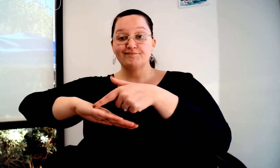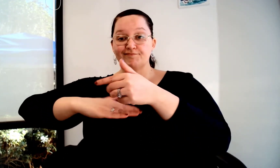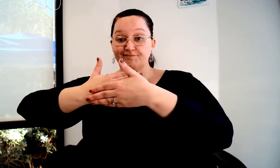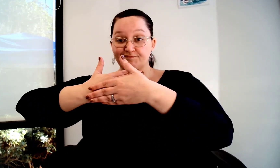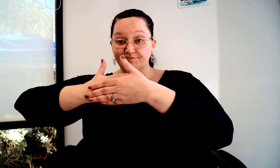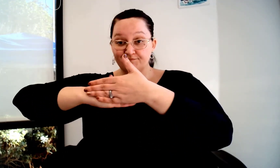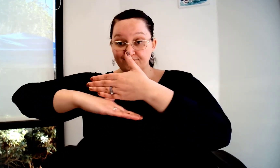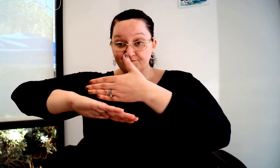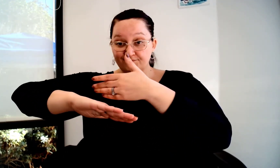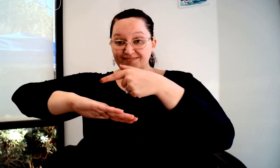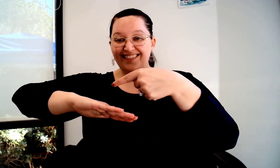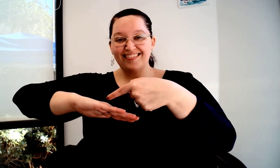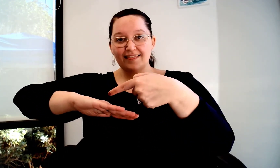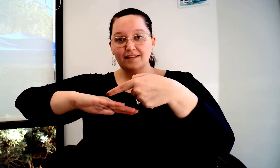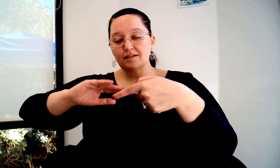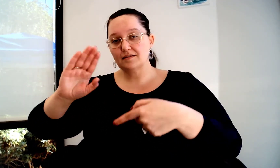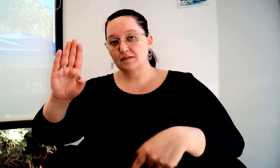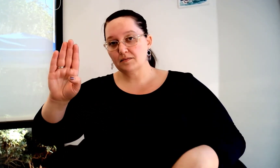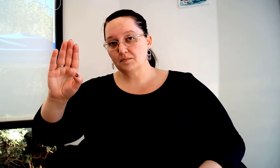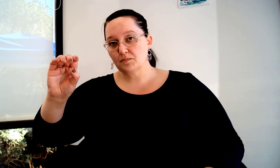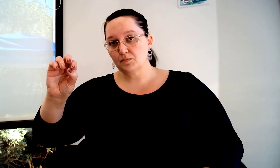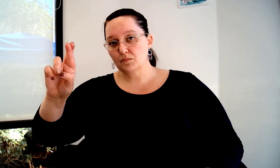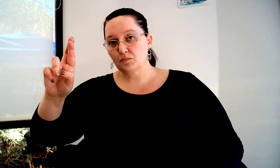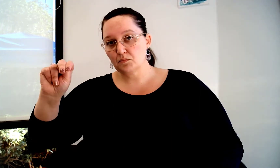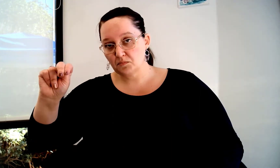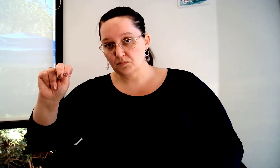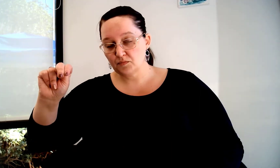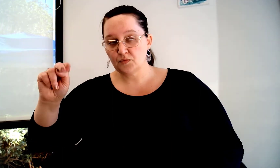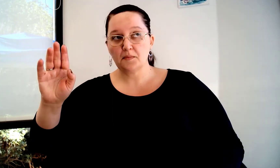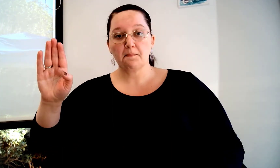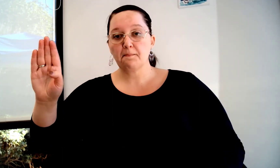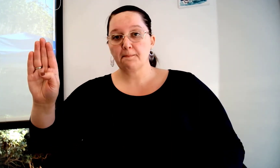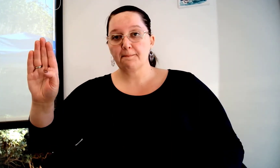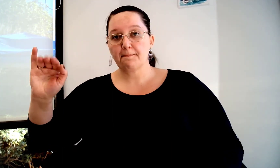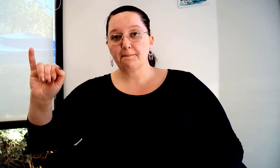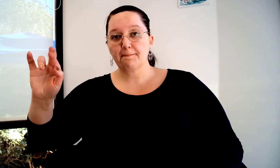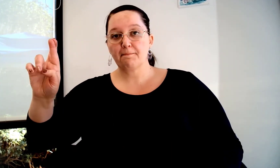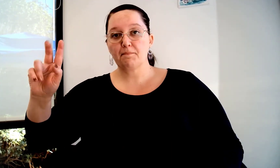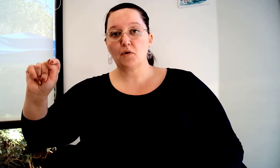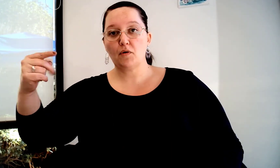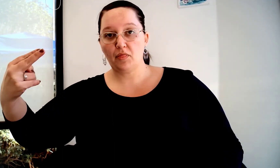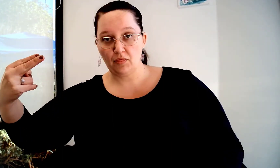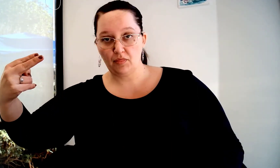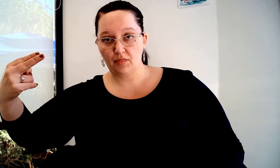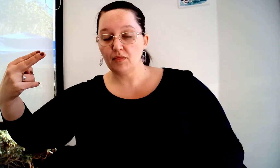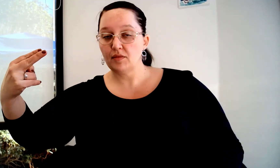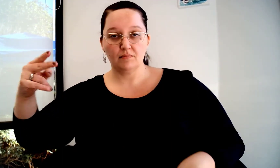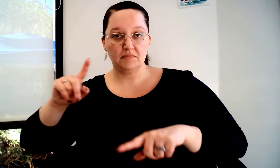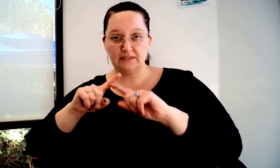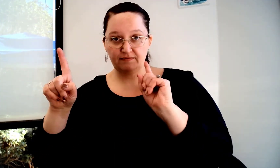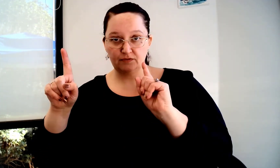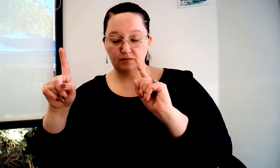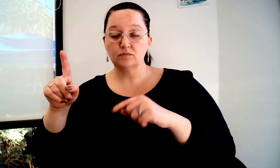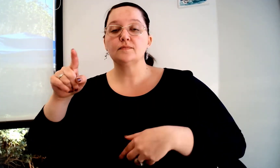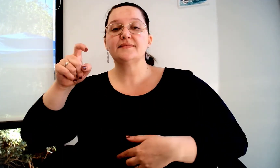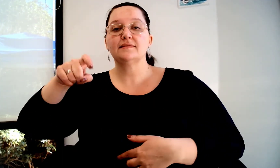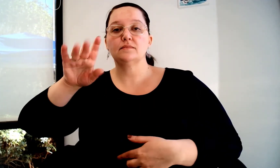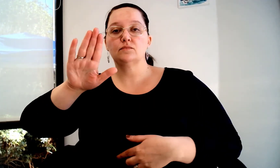Now the reason I have you not do it sideways is because this sign is for born or birth. It is a different